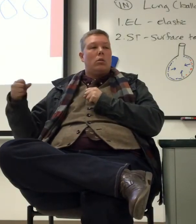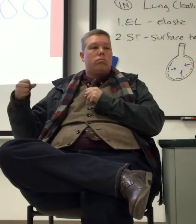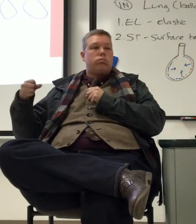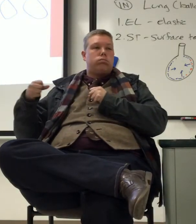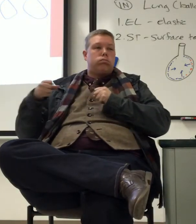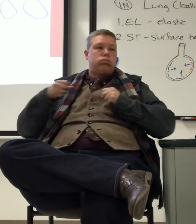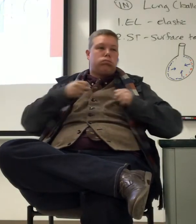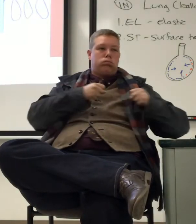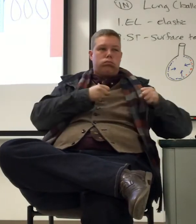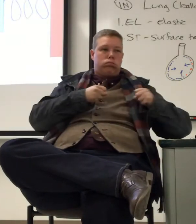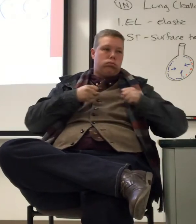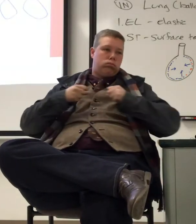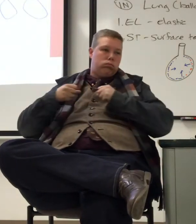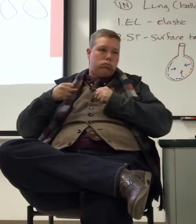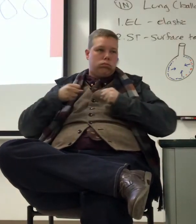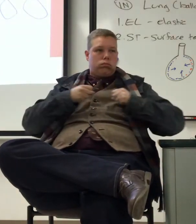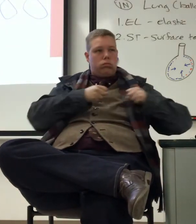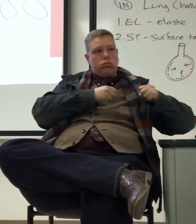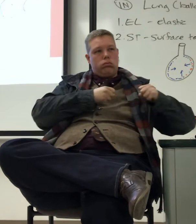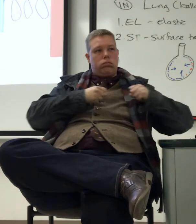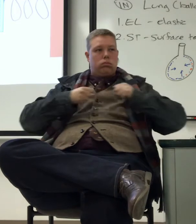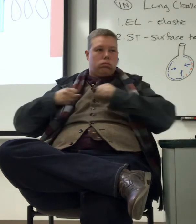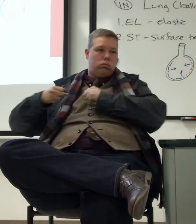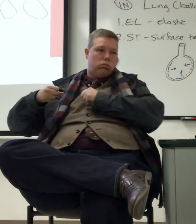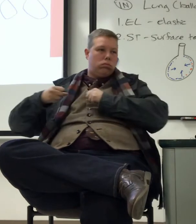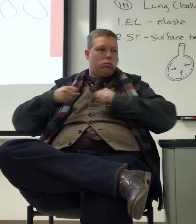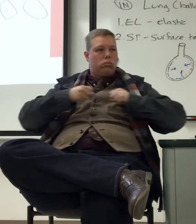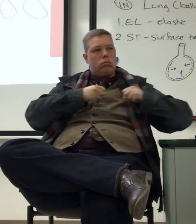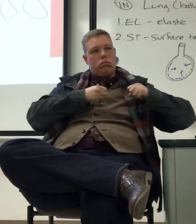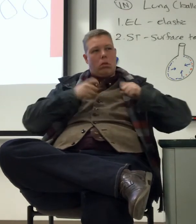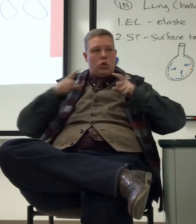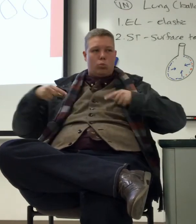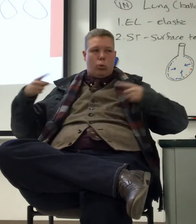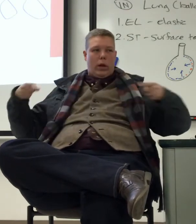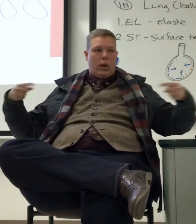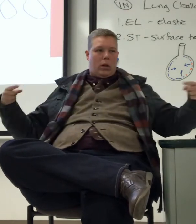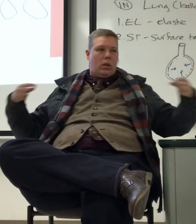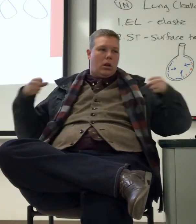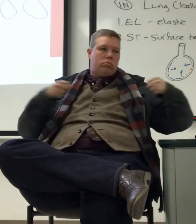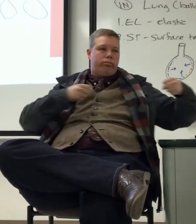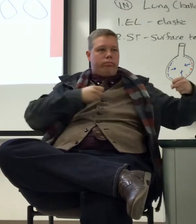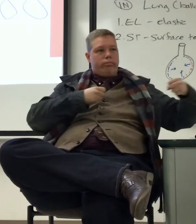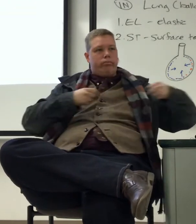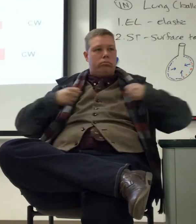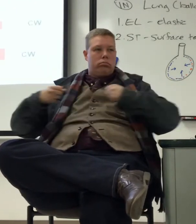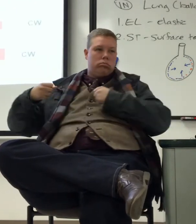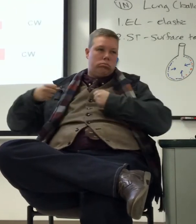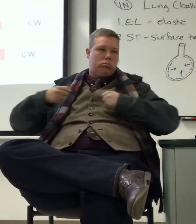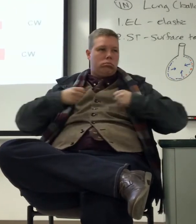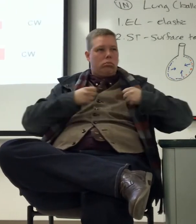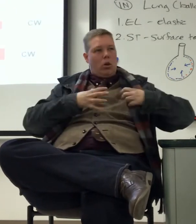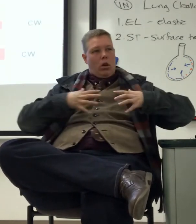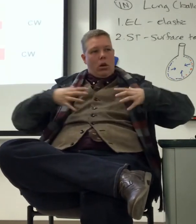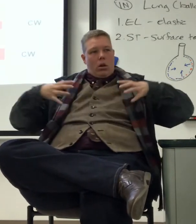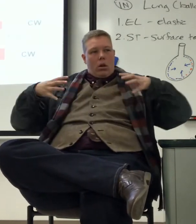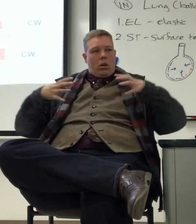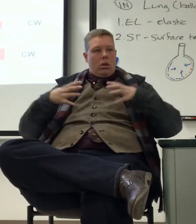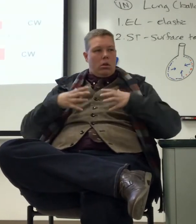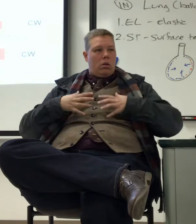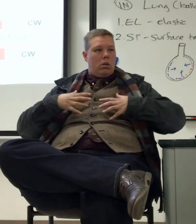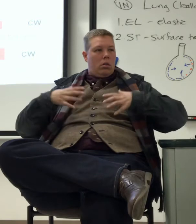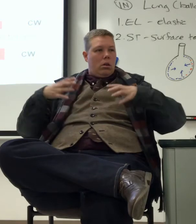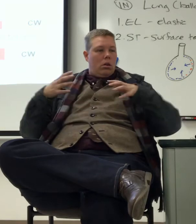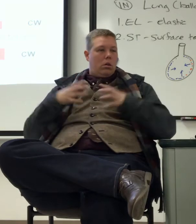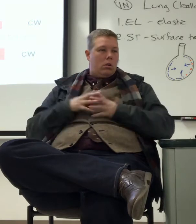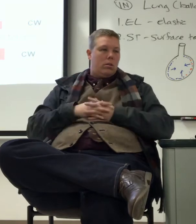forces are greater. So it's kind of like this back and forth, this spring action happening. Breathe in, breathe out. And so that's kind of what you have to